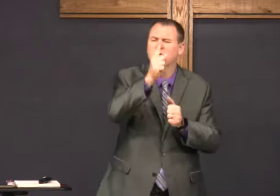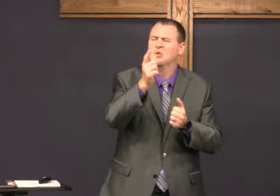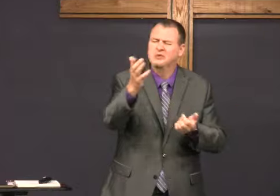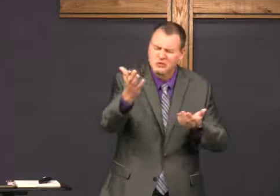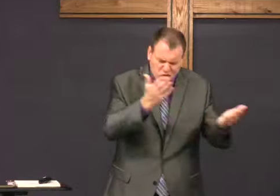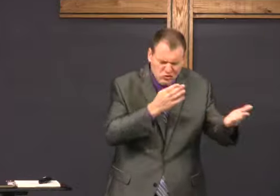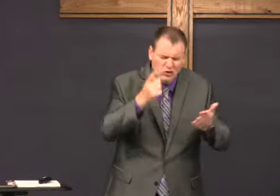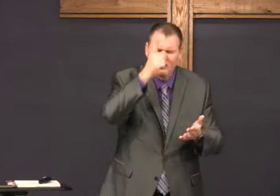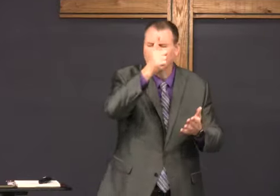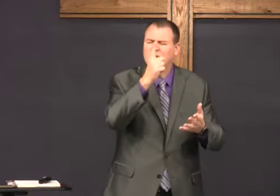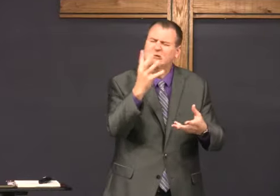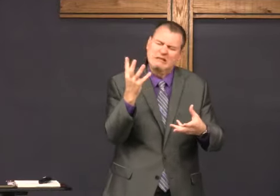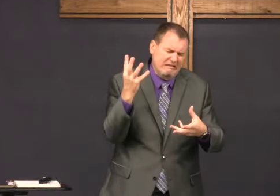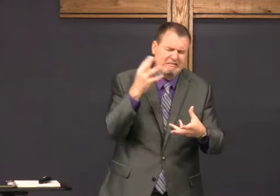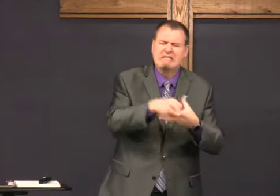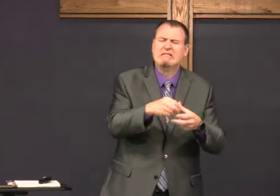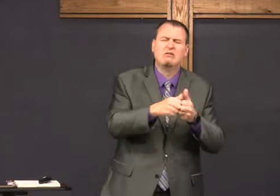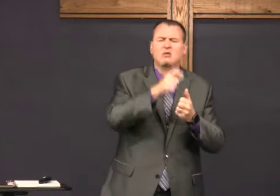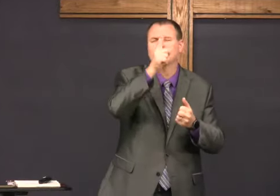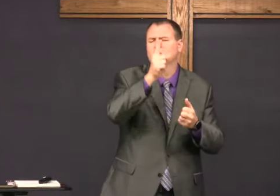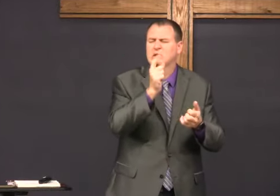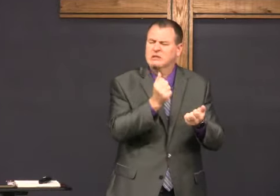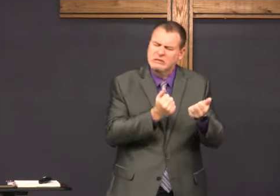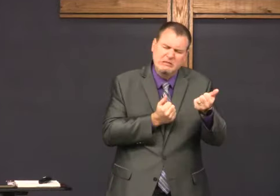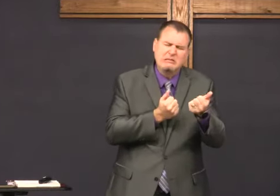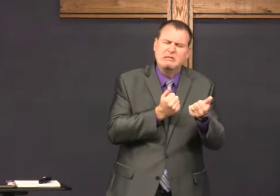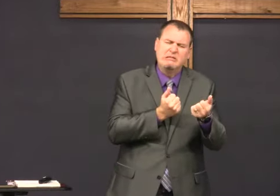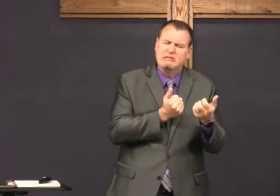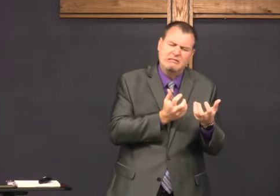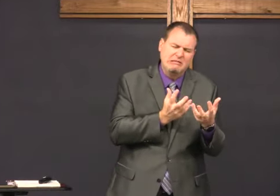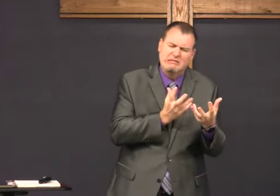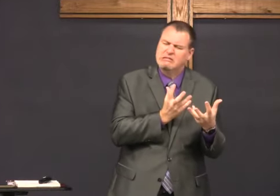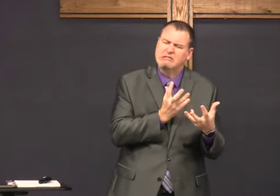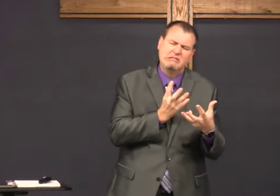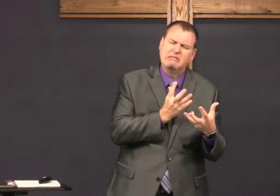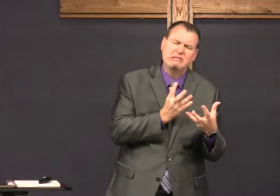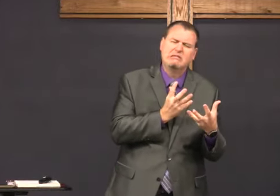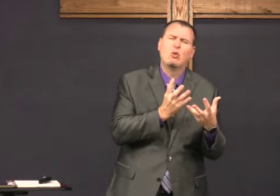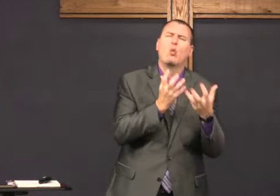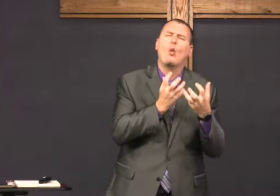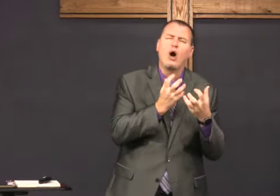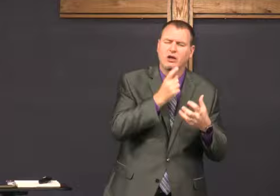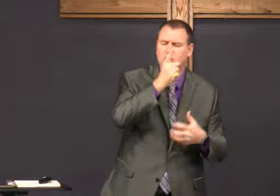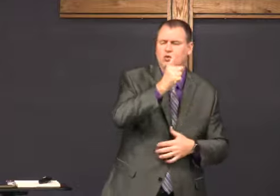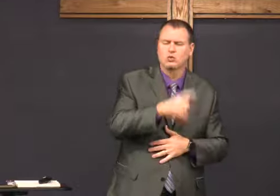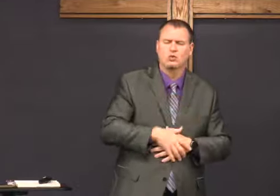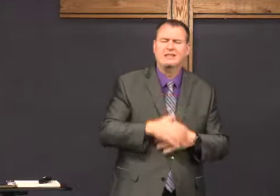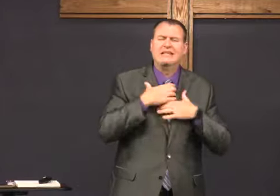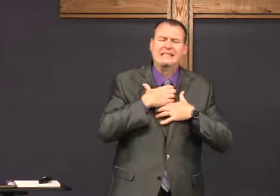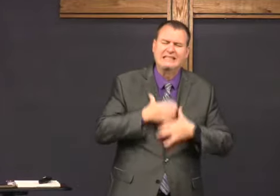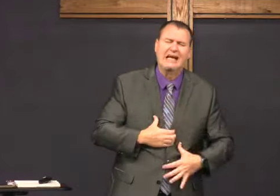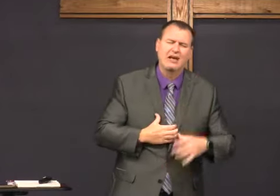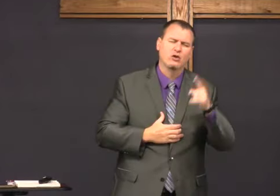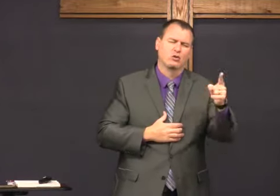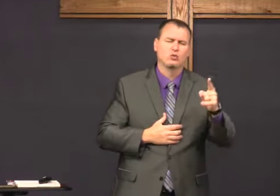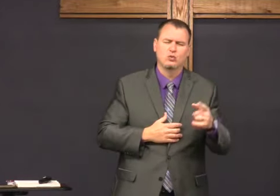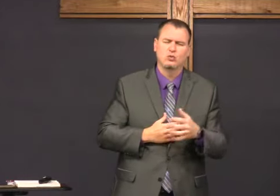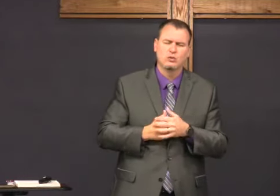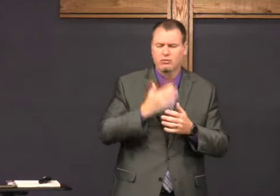to follow you and serve you and be involved in what